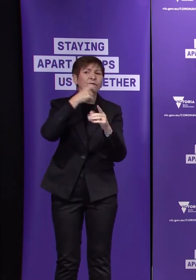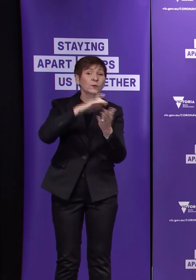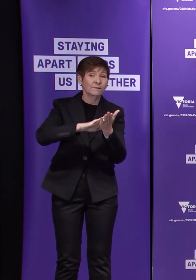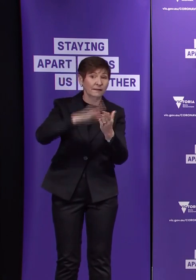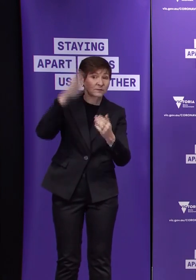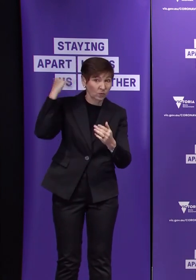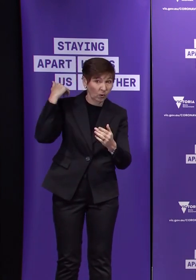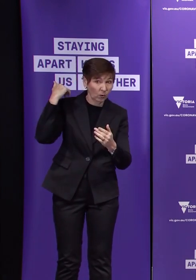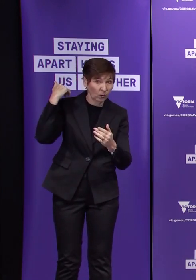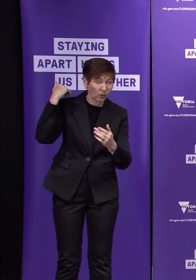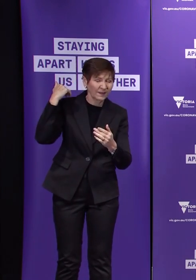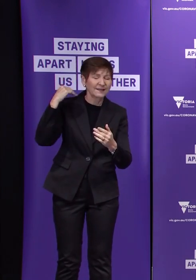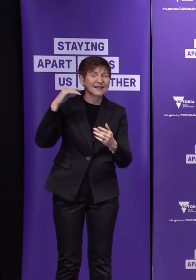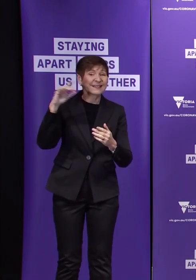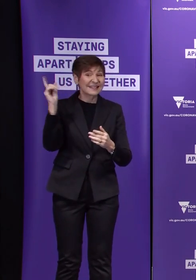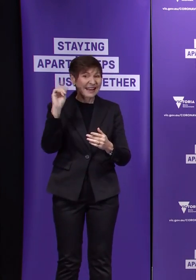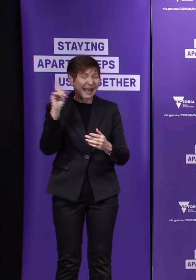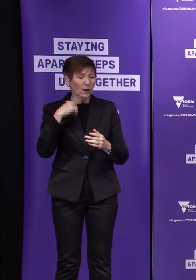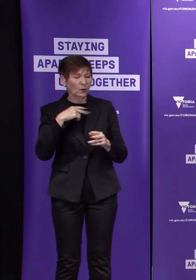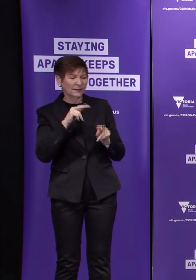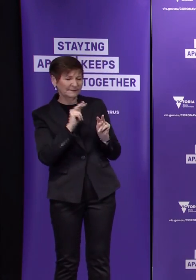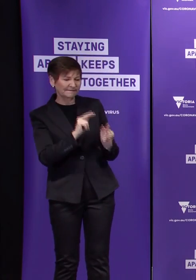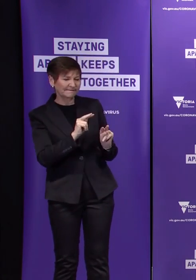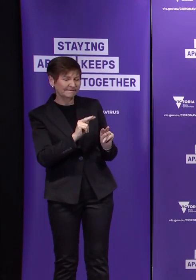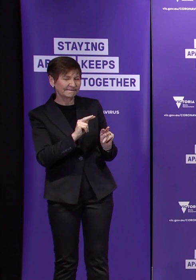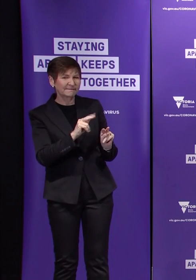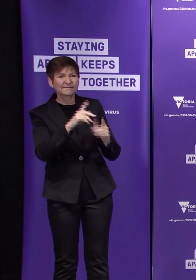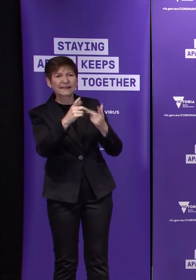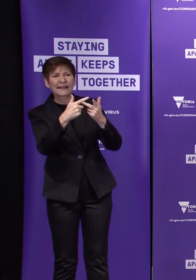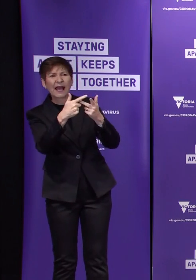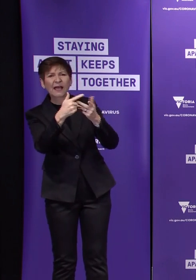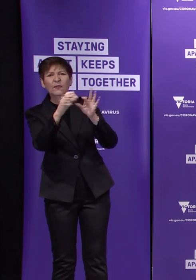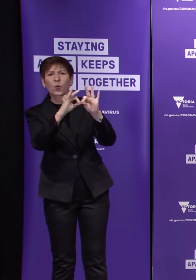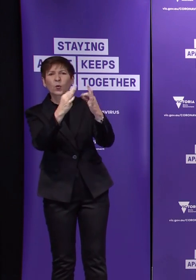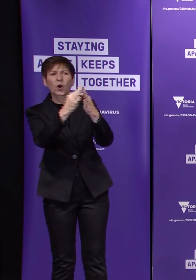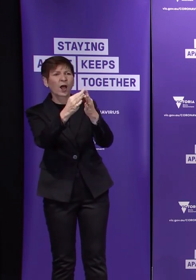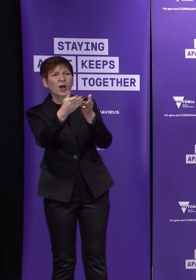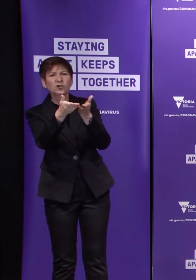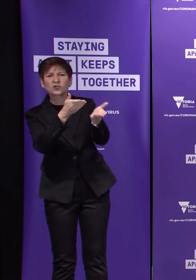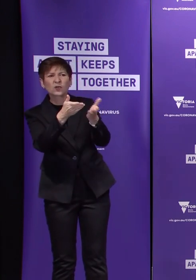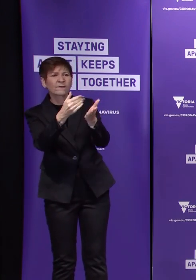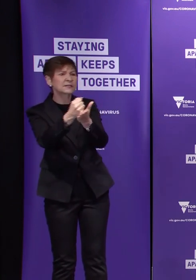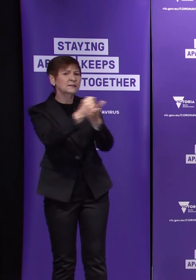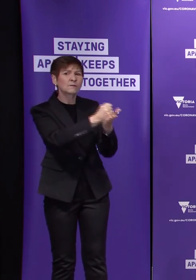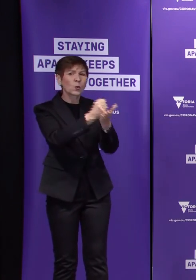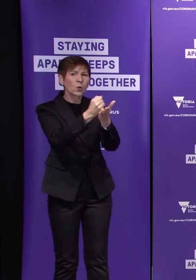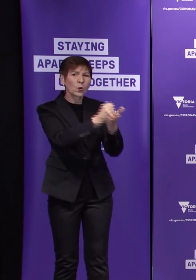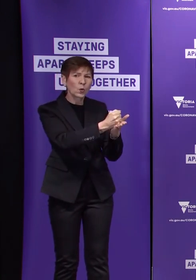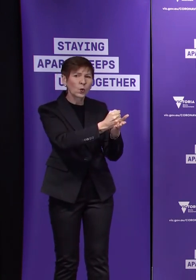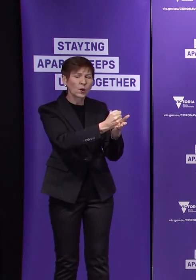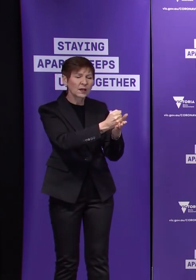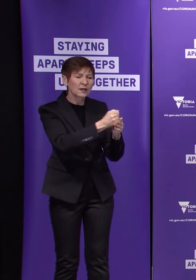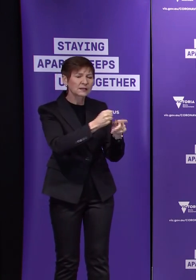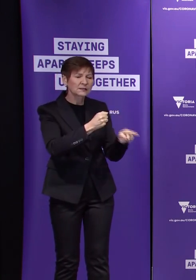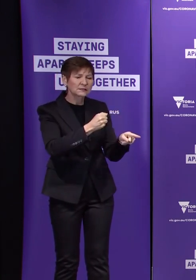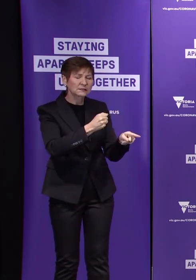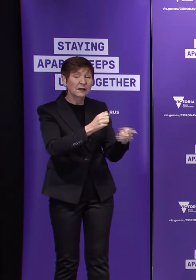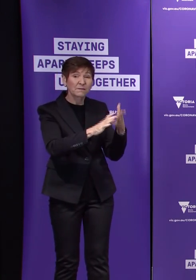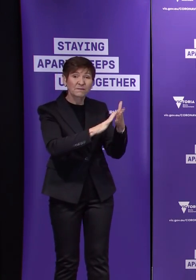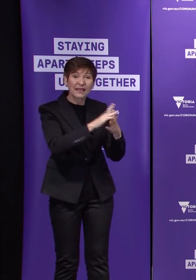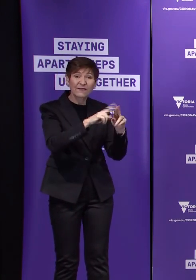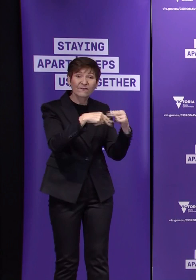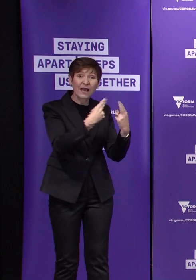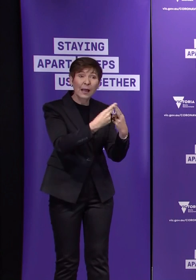reallocated a portion of that, because what we were learning from services and what the demand on that was showing us was that that wasn't quite where the immediate demand